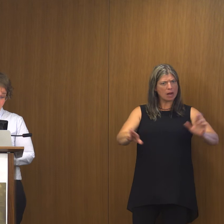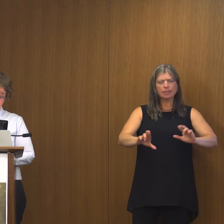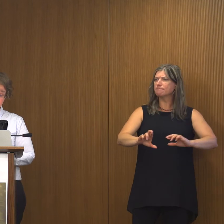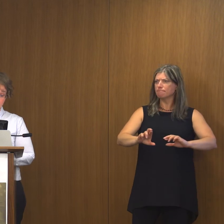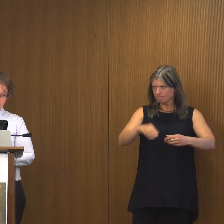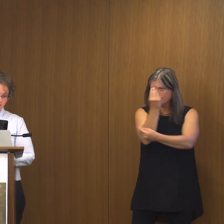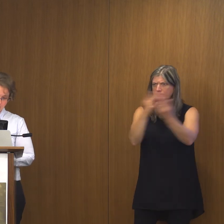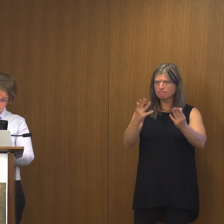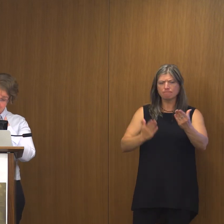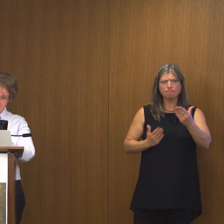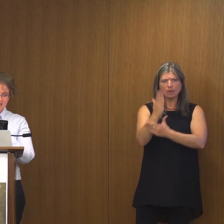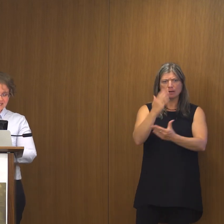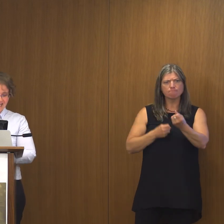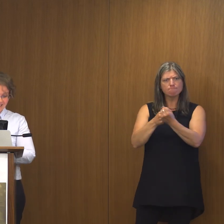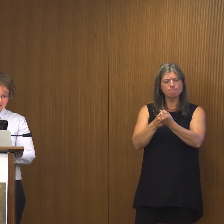direct her